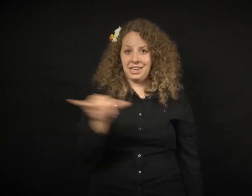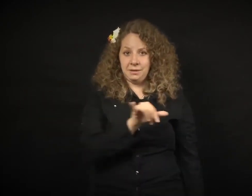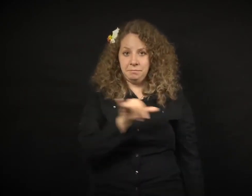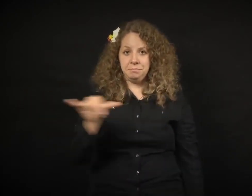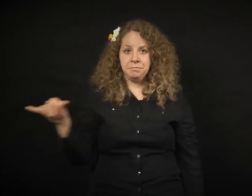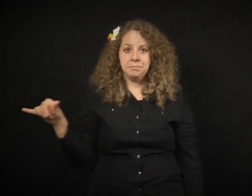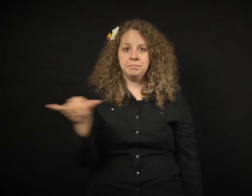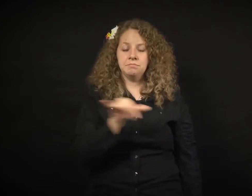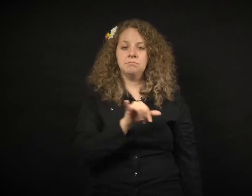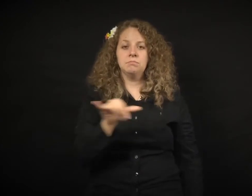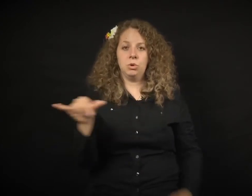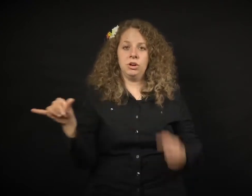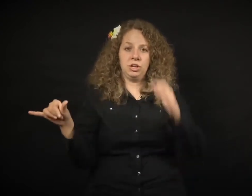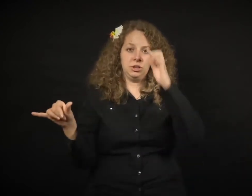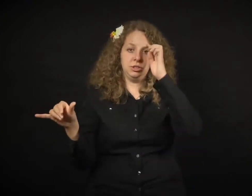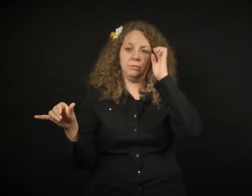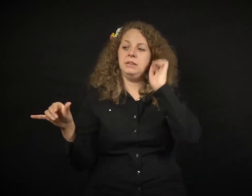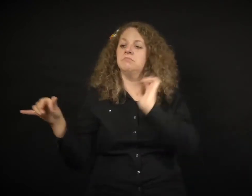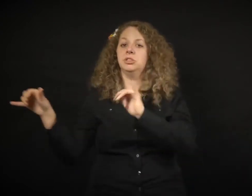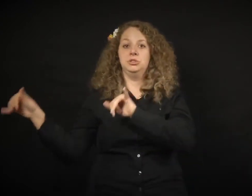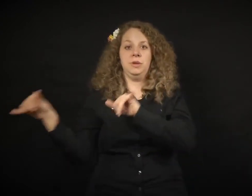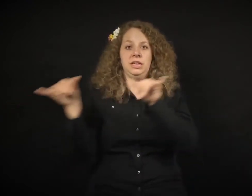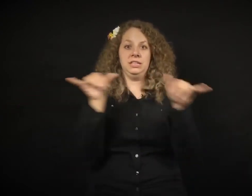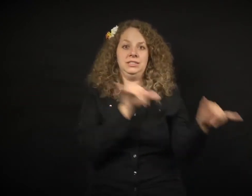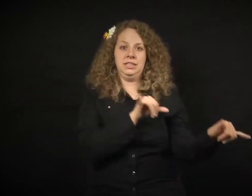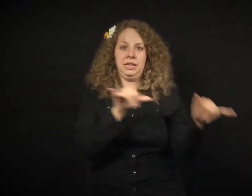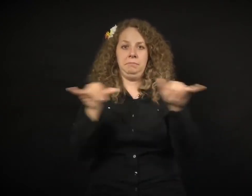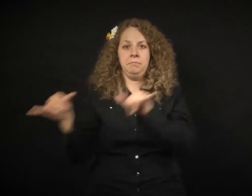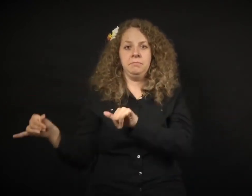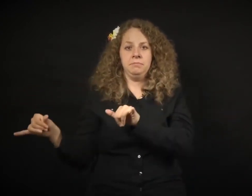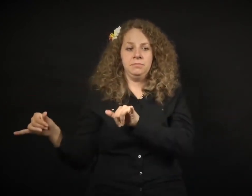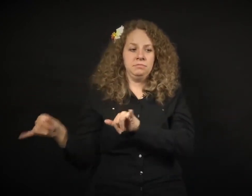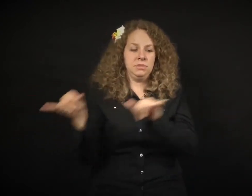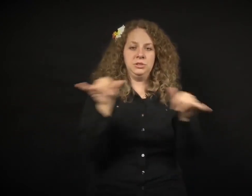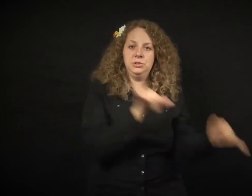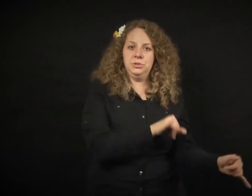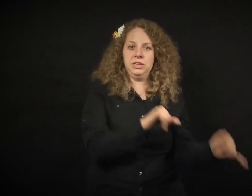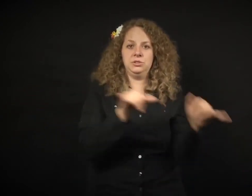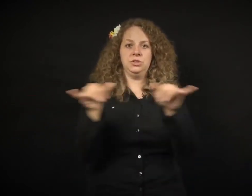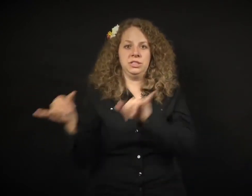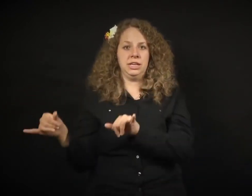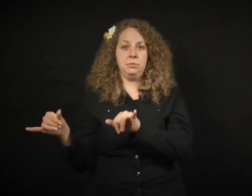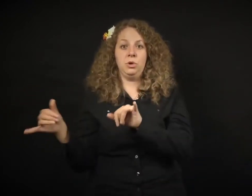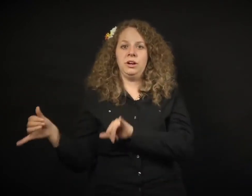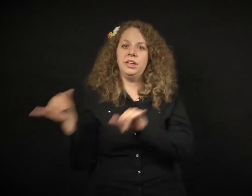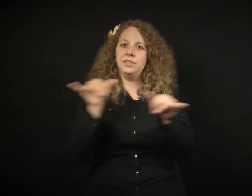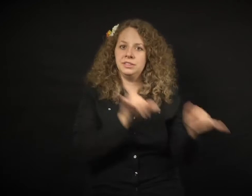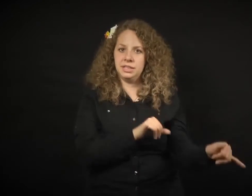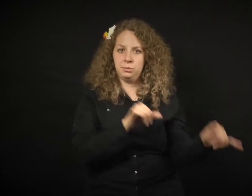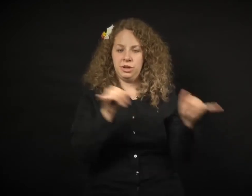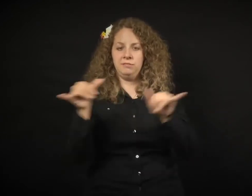Same, or it could also be the 2-handed same. These 2 things are the same, or in the same way.